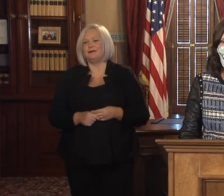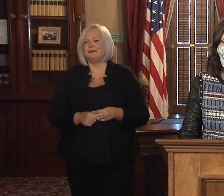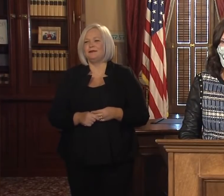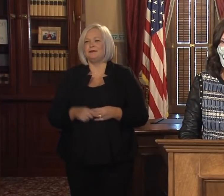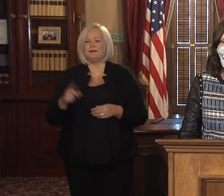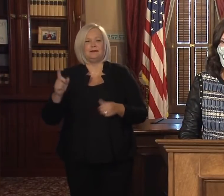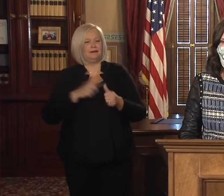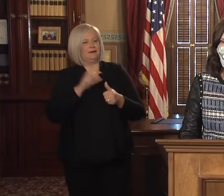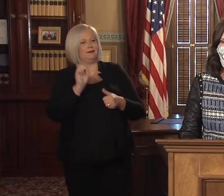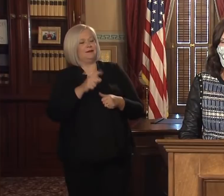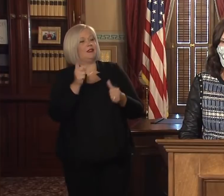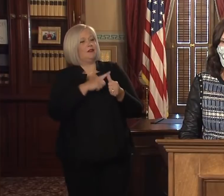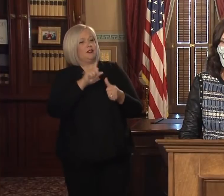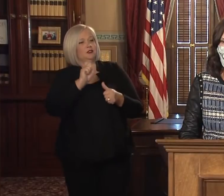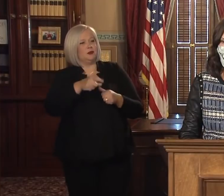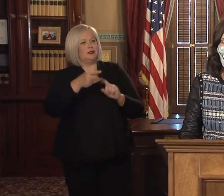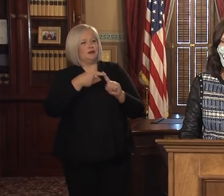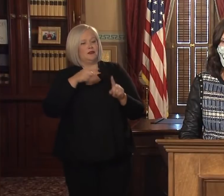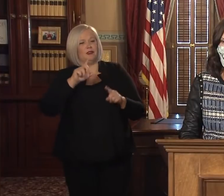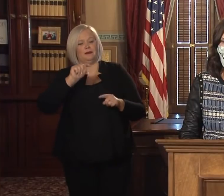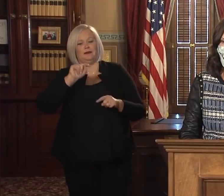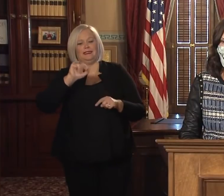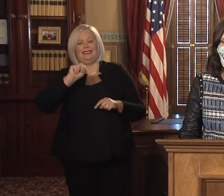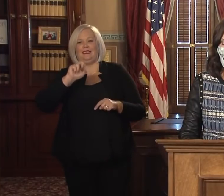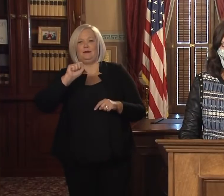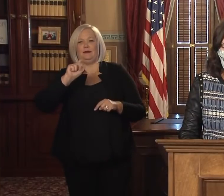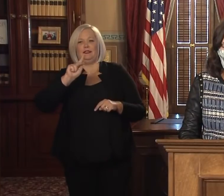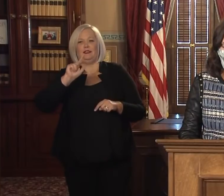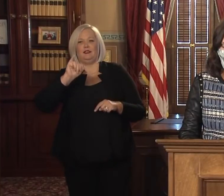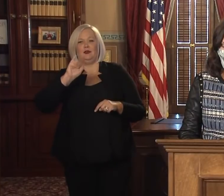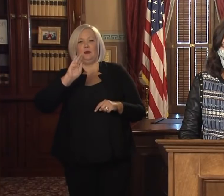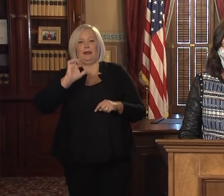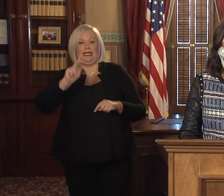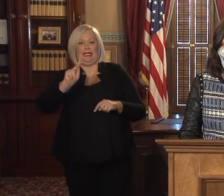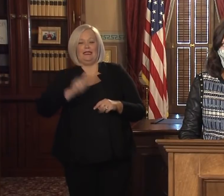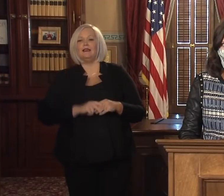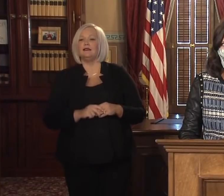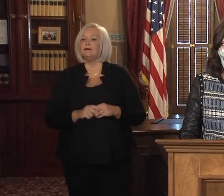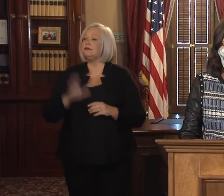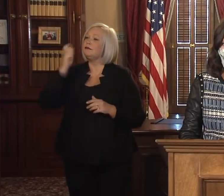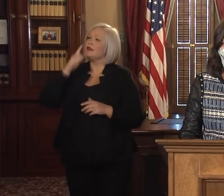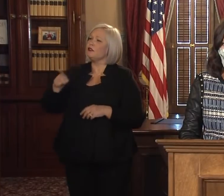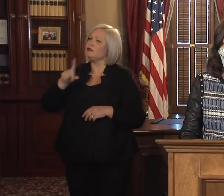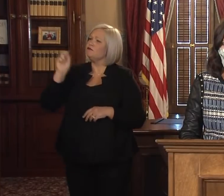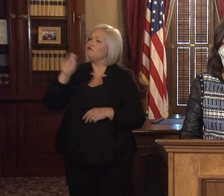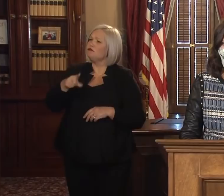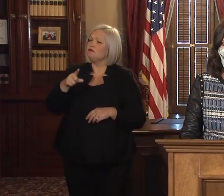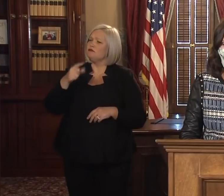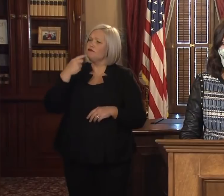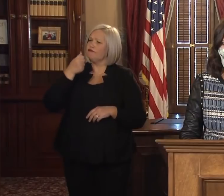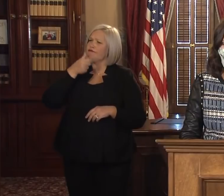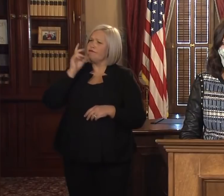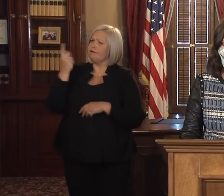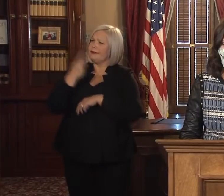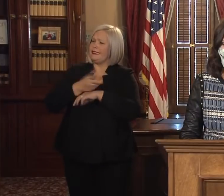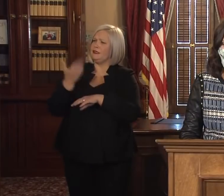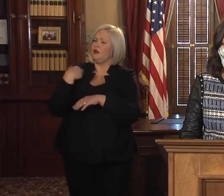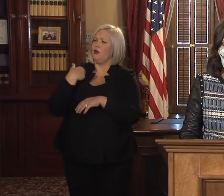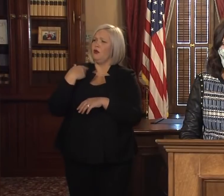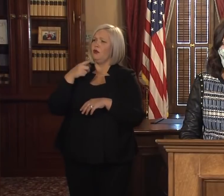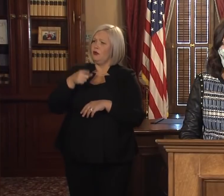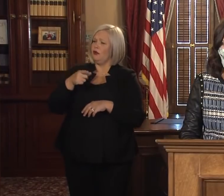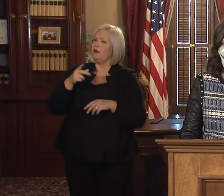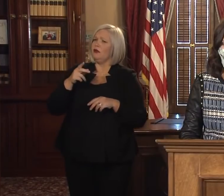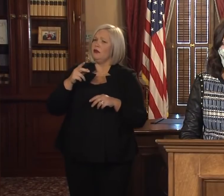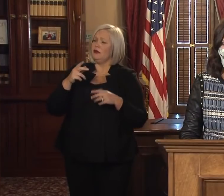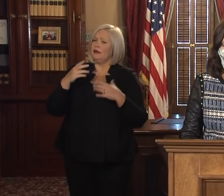All right, great. Governor, the first question will come from Tim Skubic. Governor, you said the other day that your public health director does have